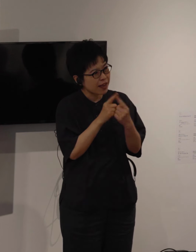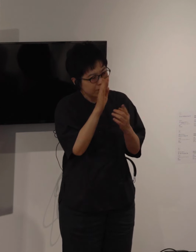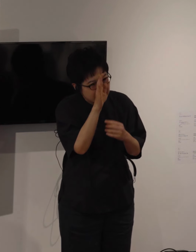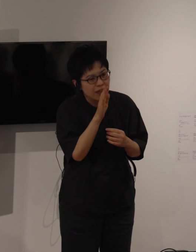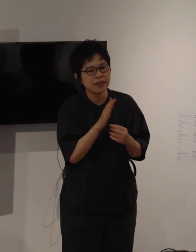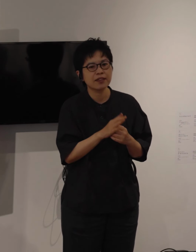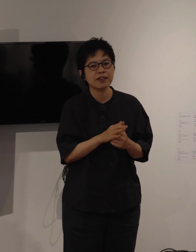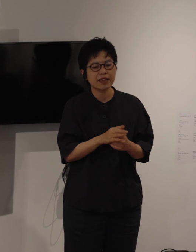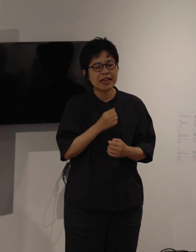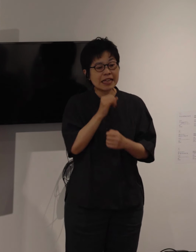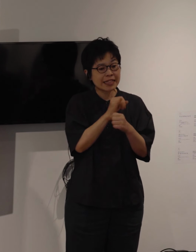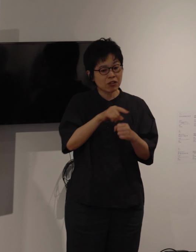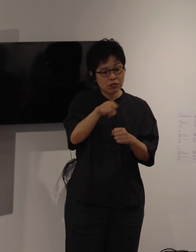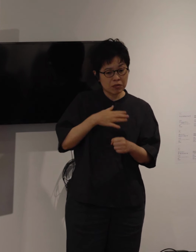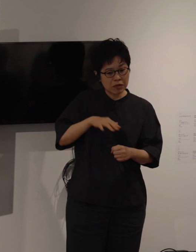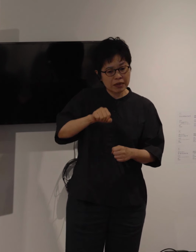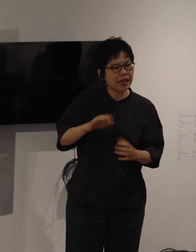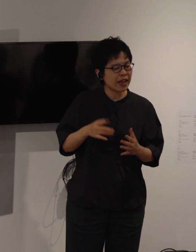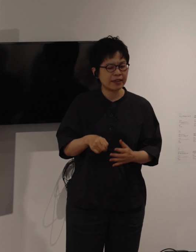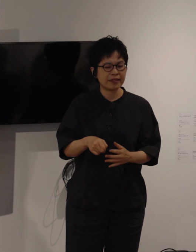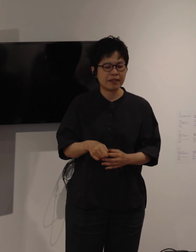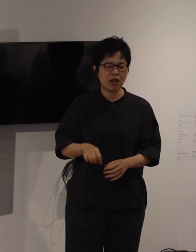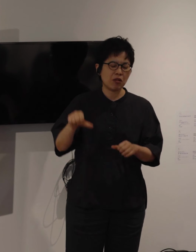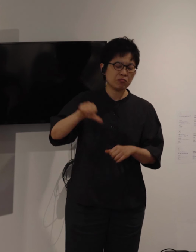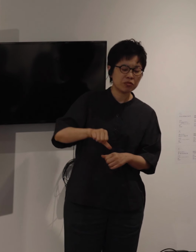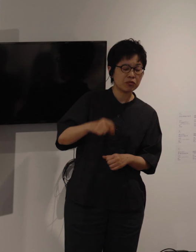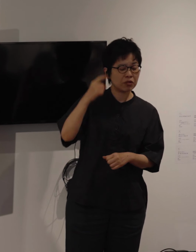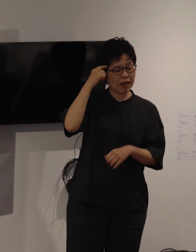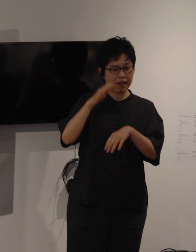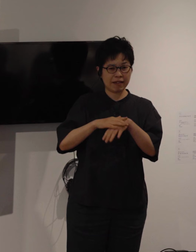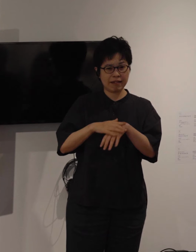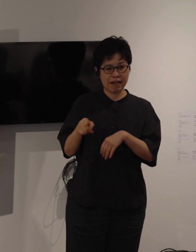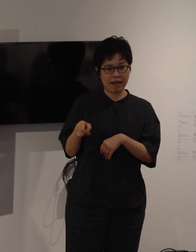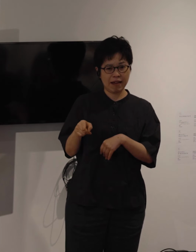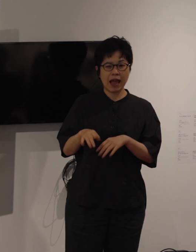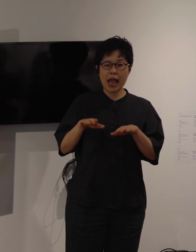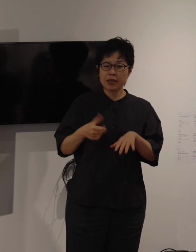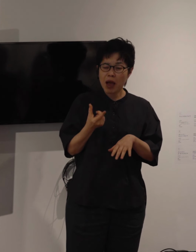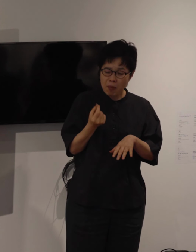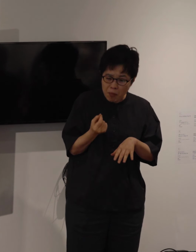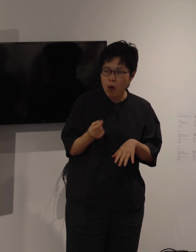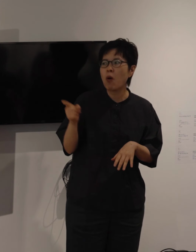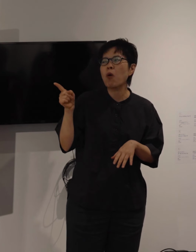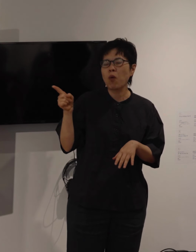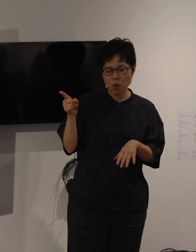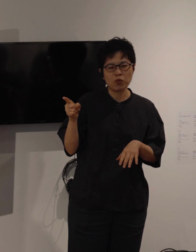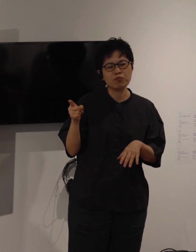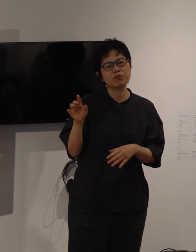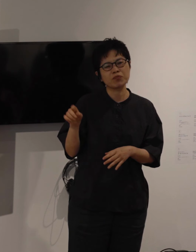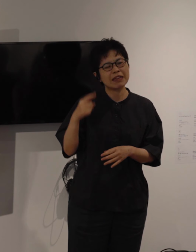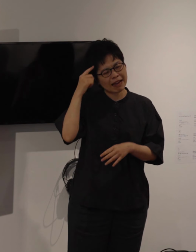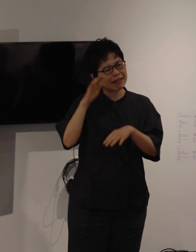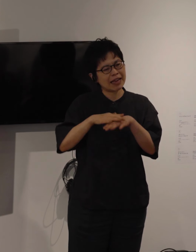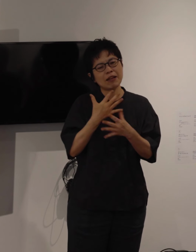having very little value. And even still today, we still get pieces like this that come